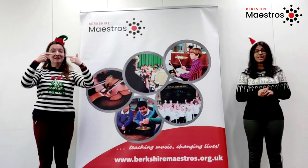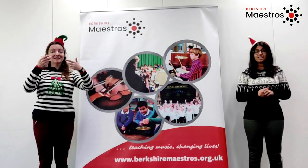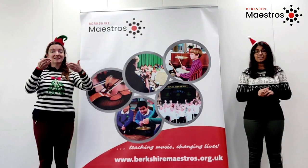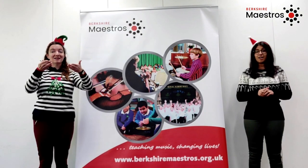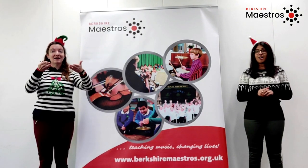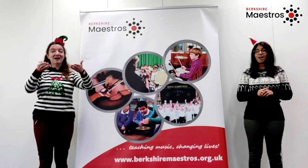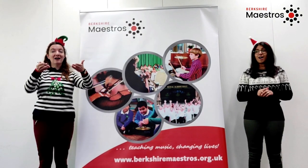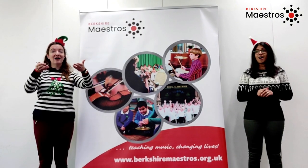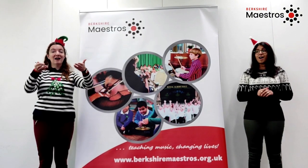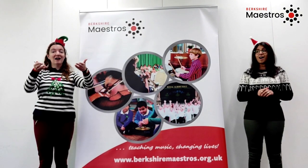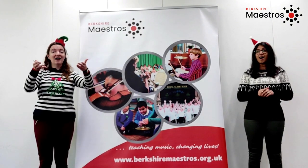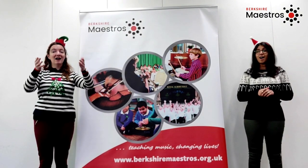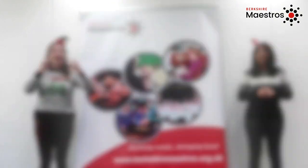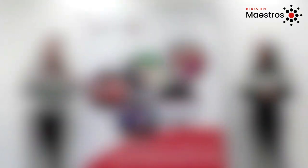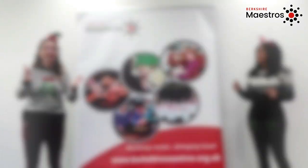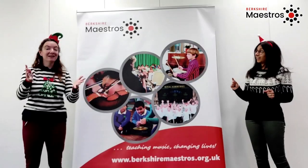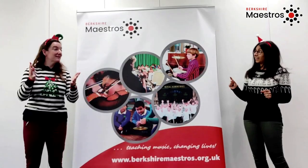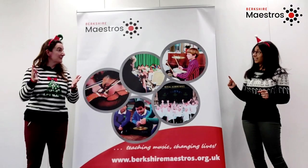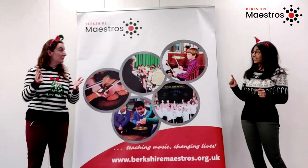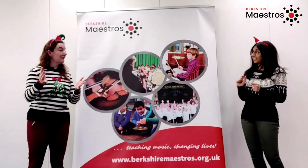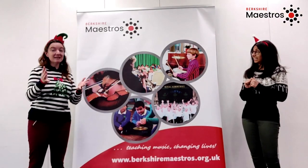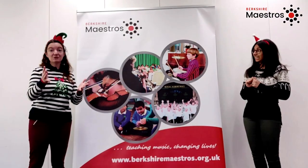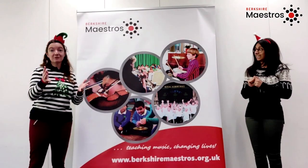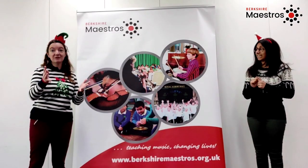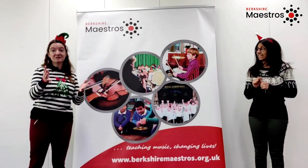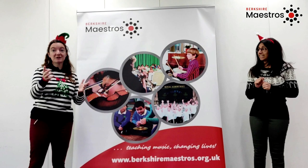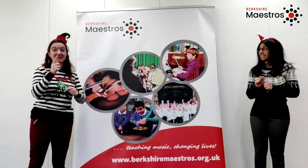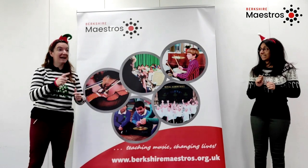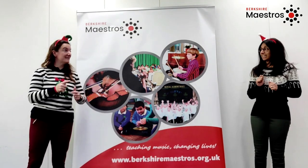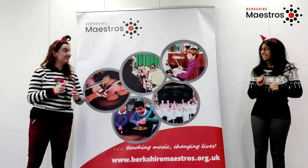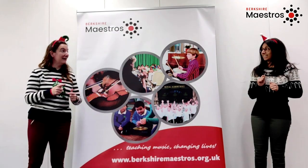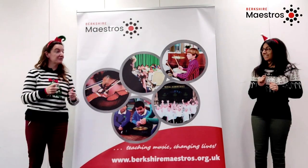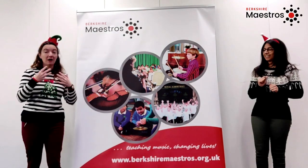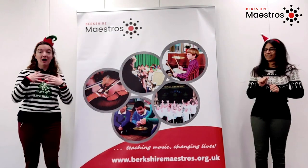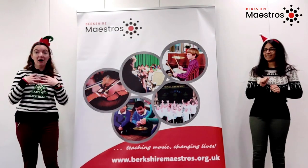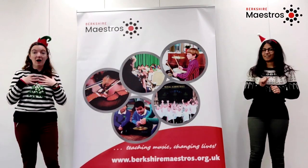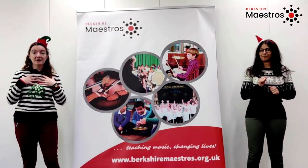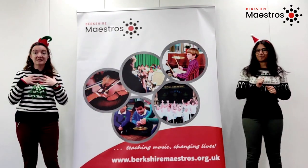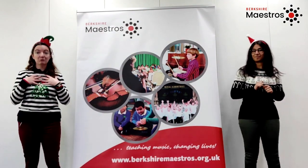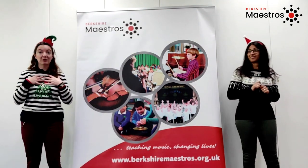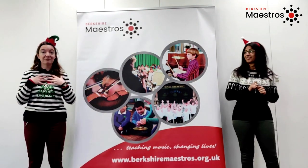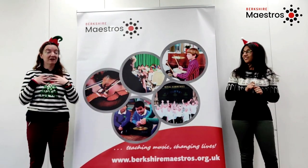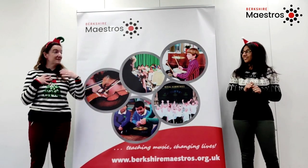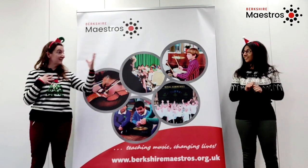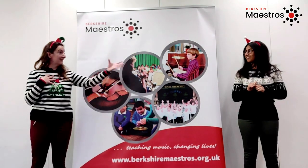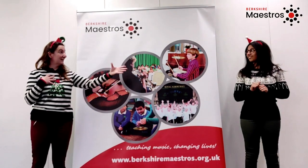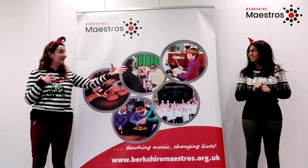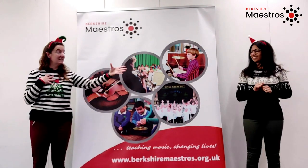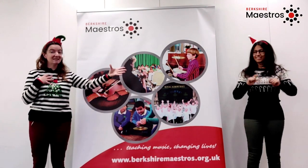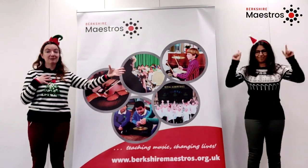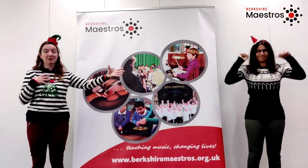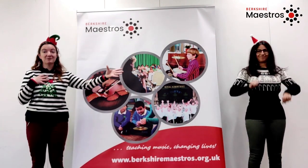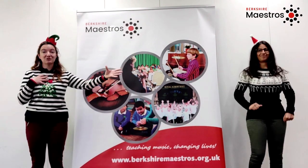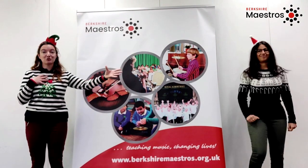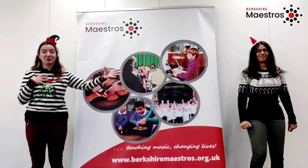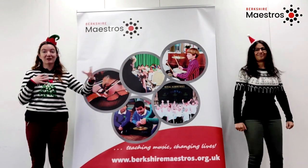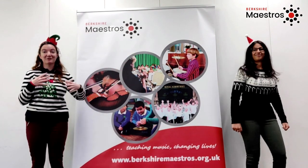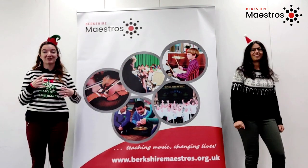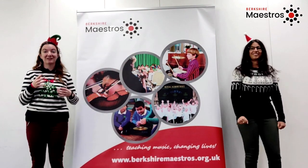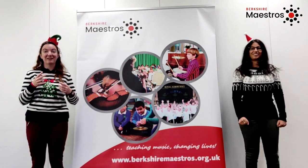is nigh. Hey, so let's do the first verse as a round. Our team will go first, then Katie's team comes in shortly after.